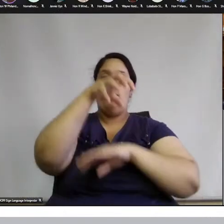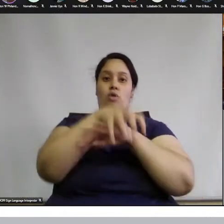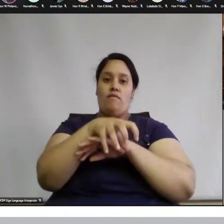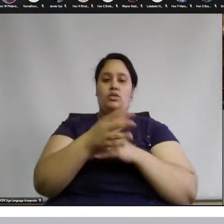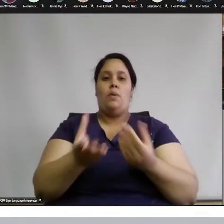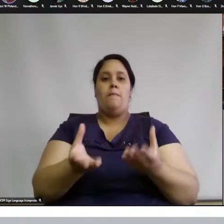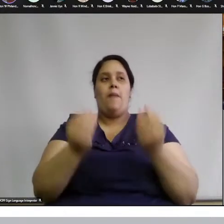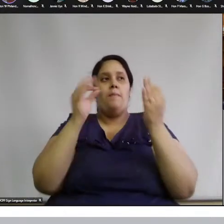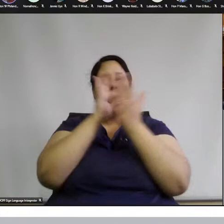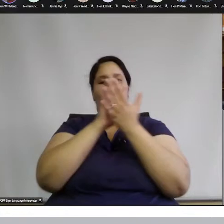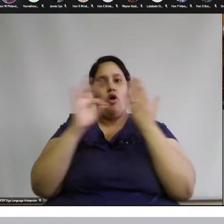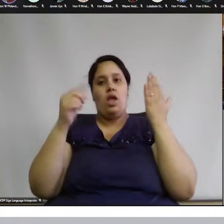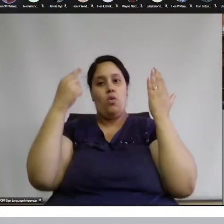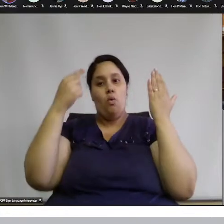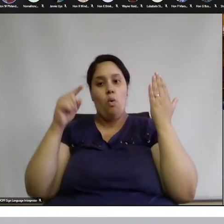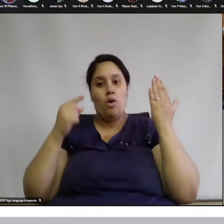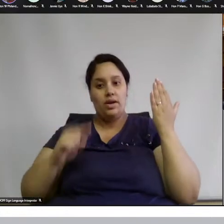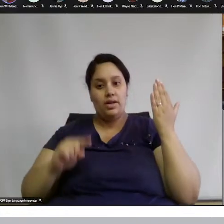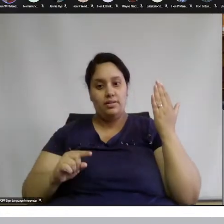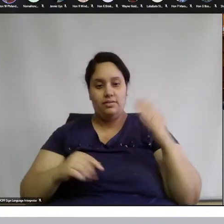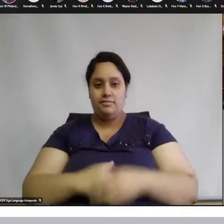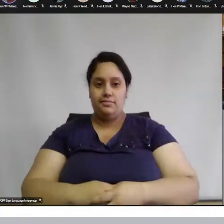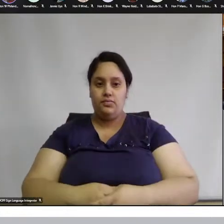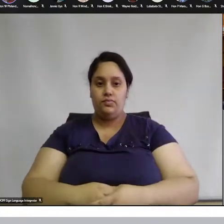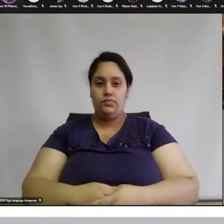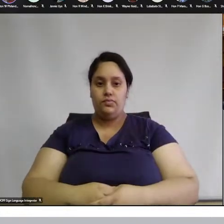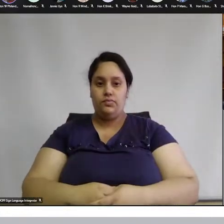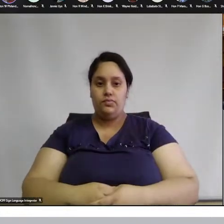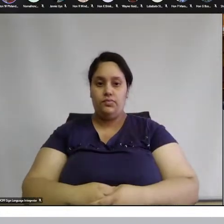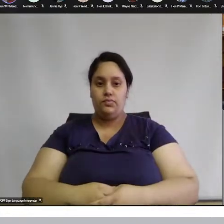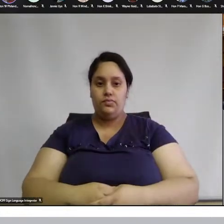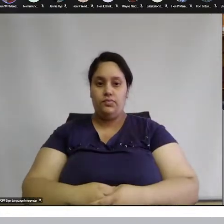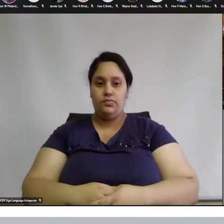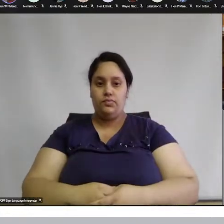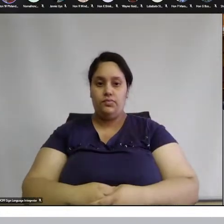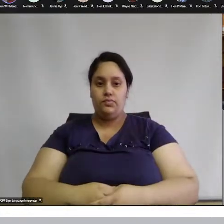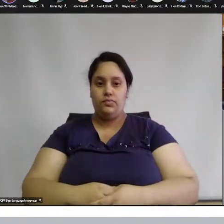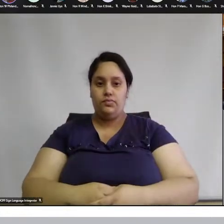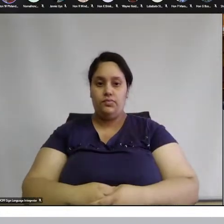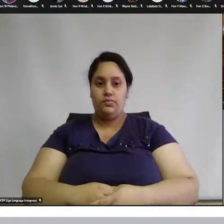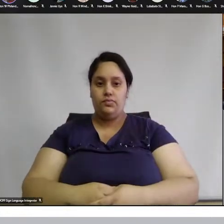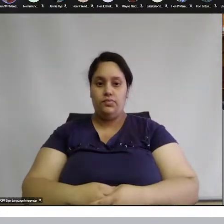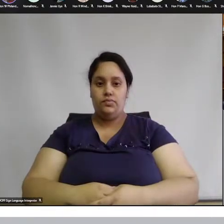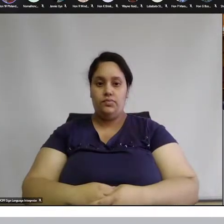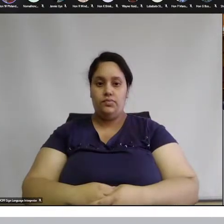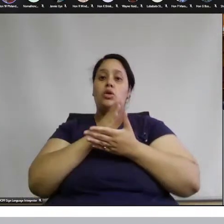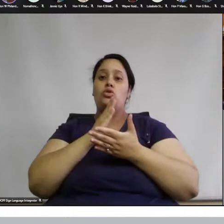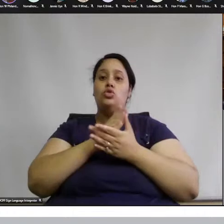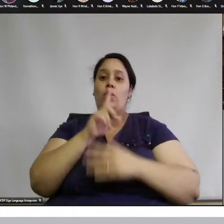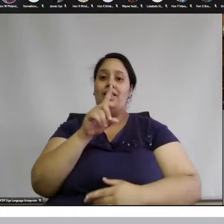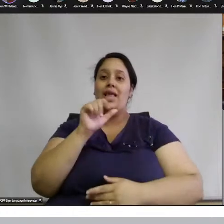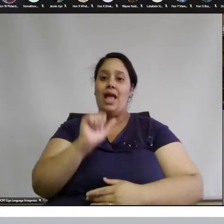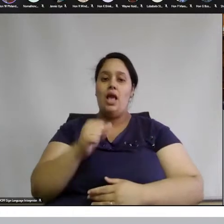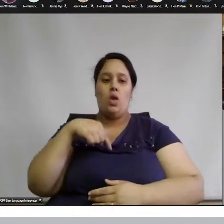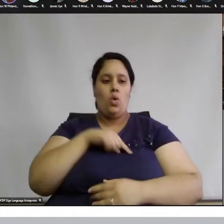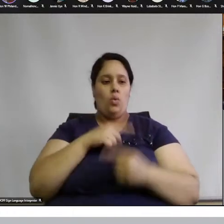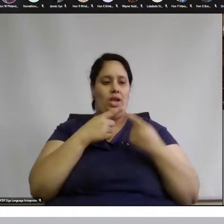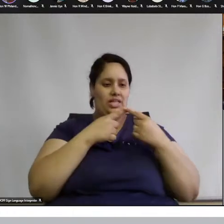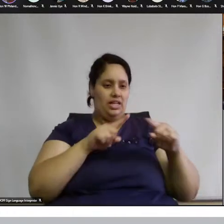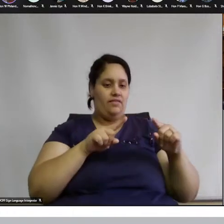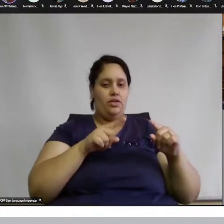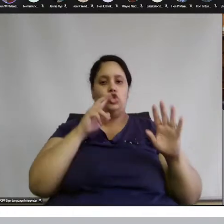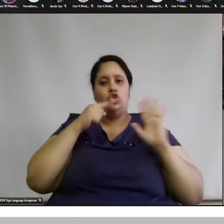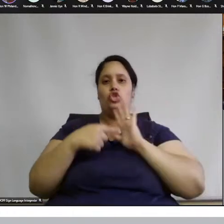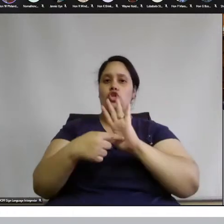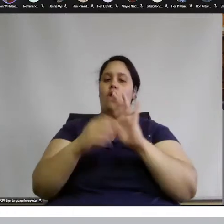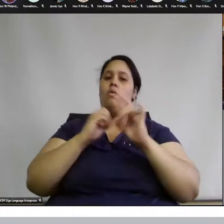achieve a clean audit, close quote. This is my opening statement because I want to make sure the DA difference is absolutely